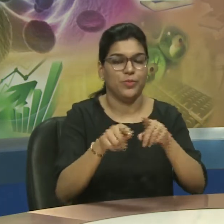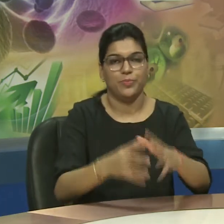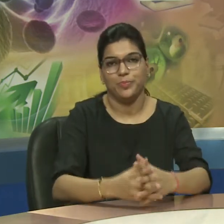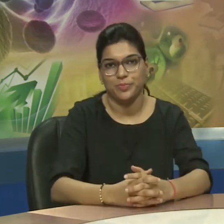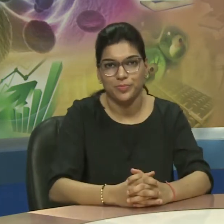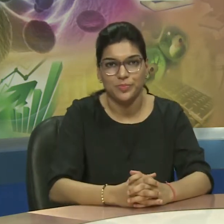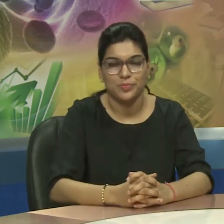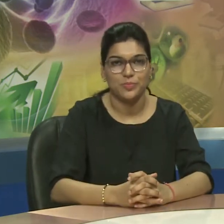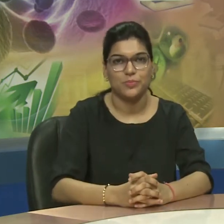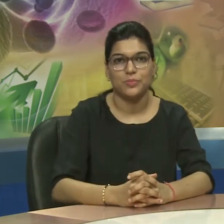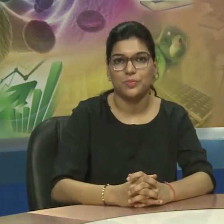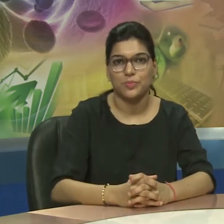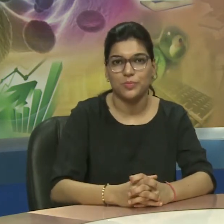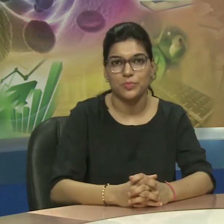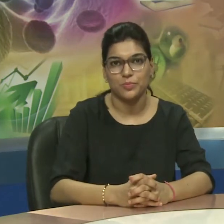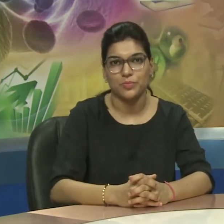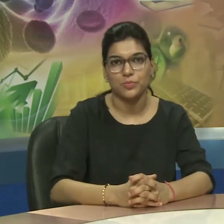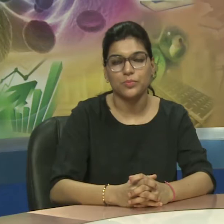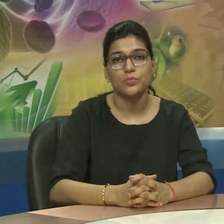Let's discuss it further.